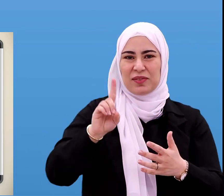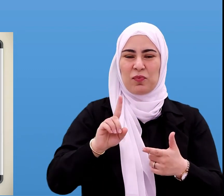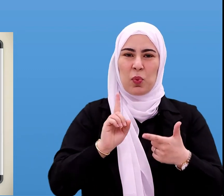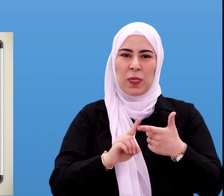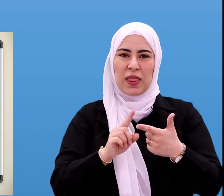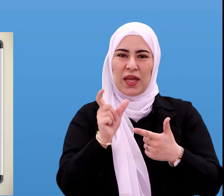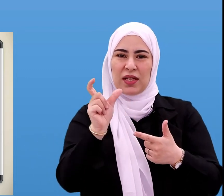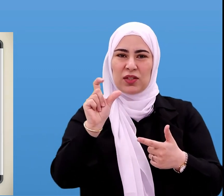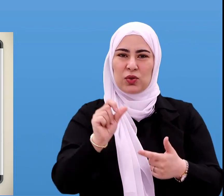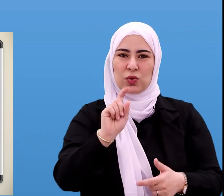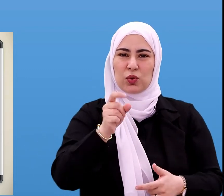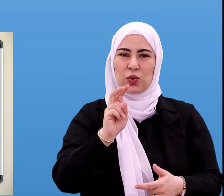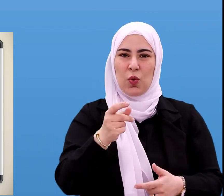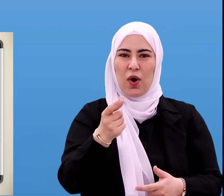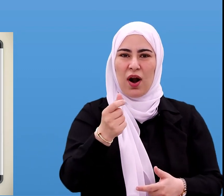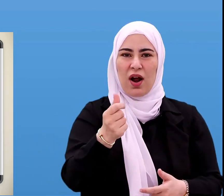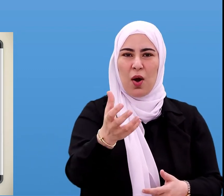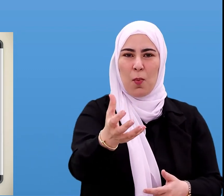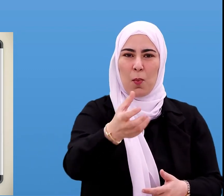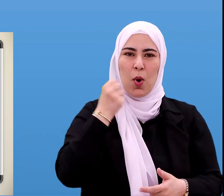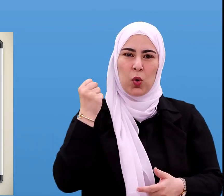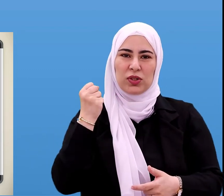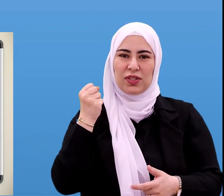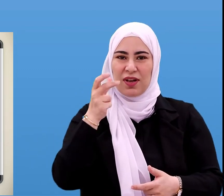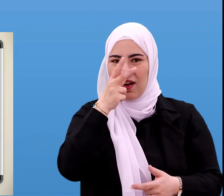2. Noura bought.